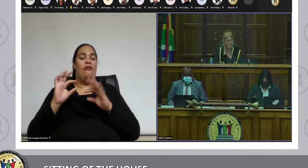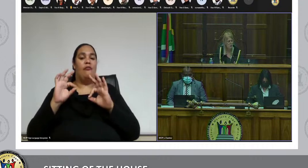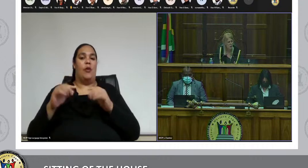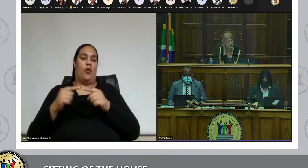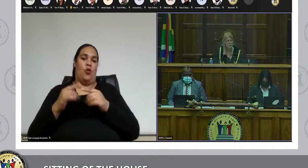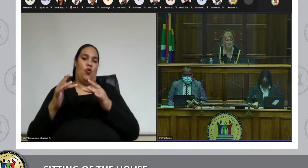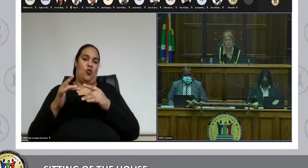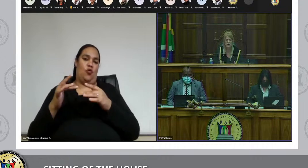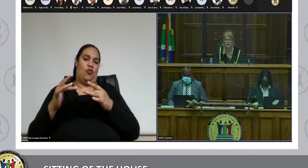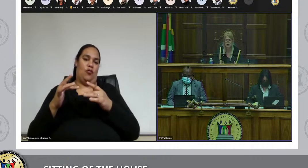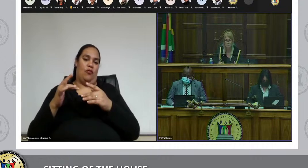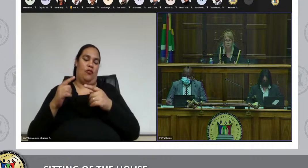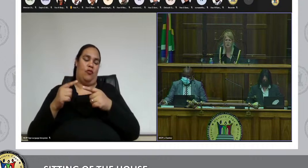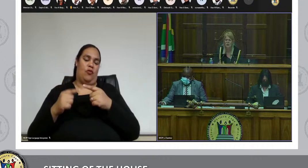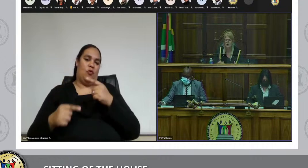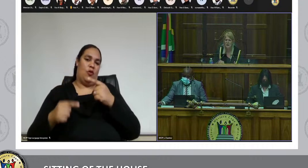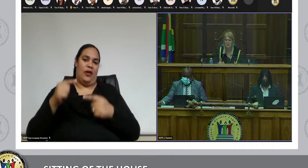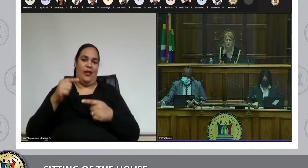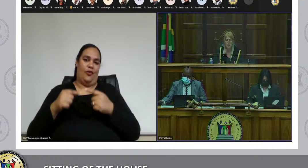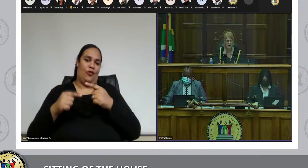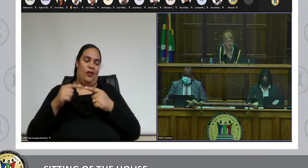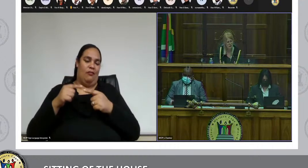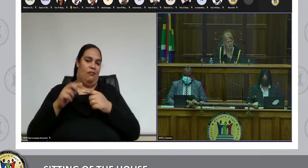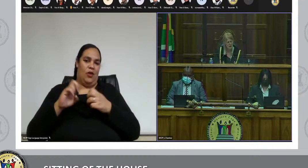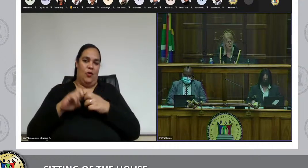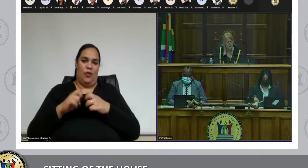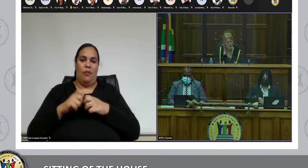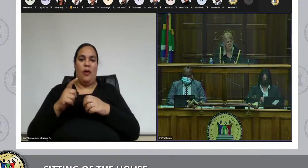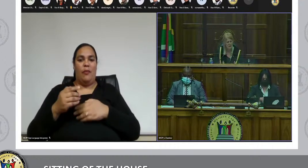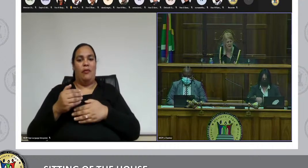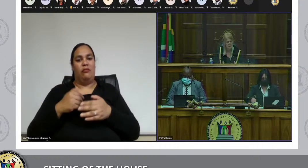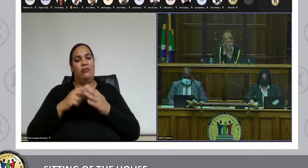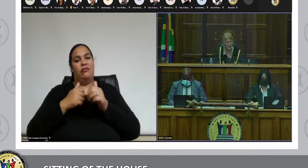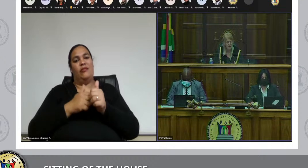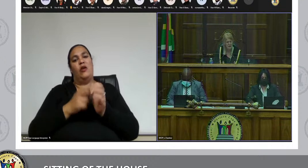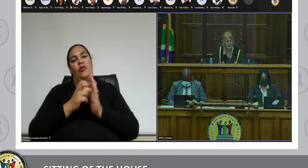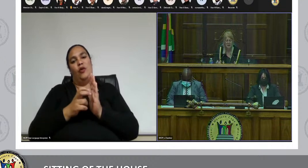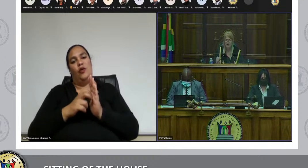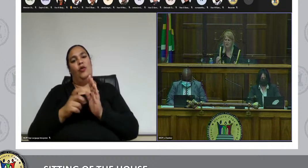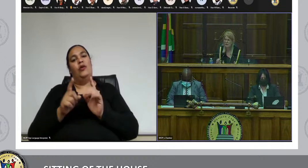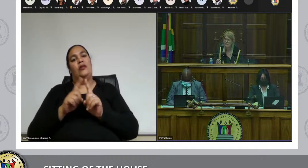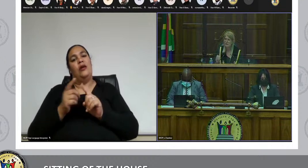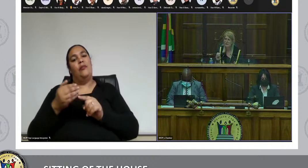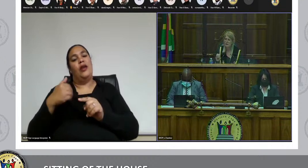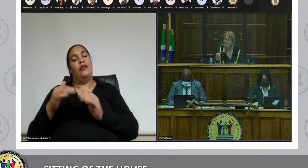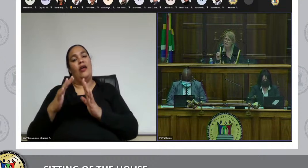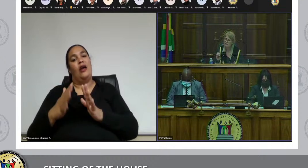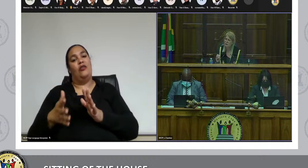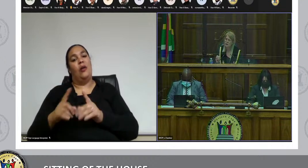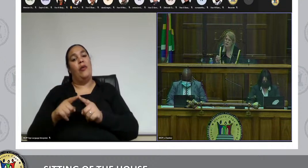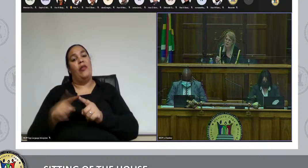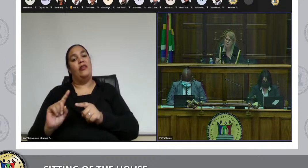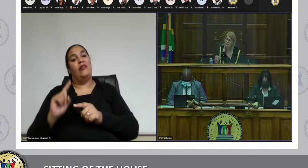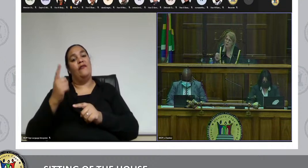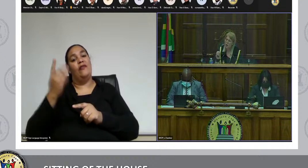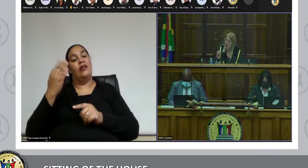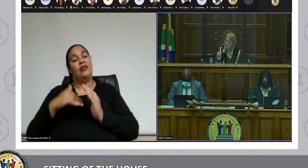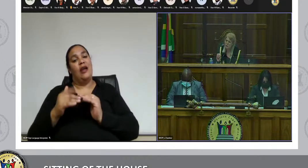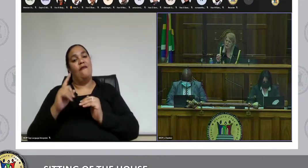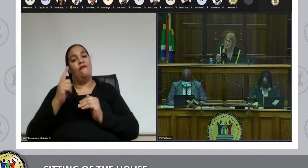and that's part of the reading of the rules prior to the sitting taking place. This is a first come, first